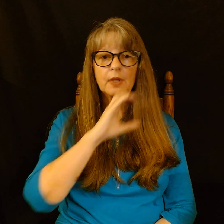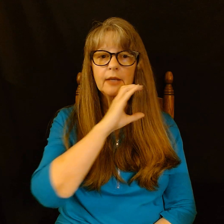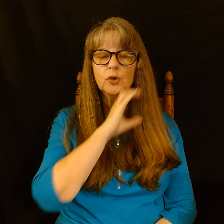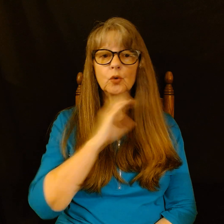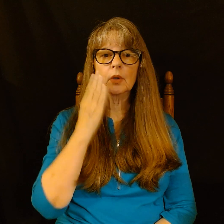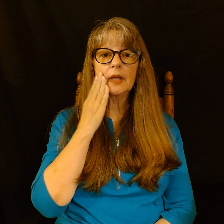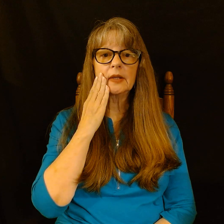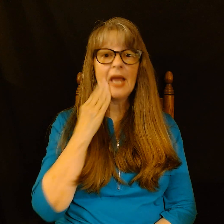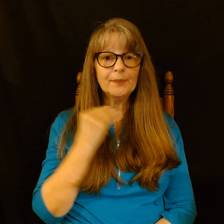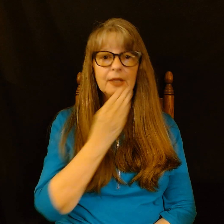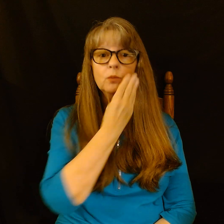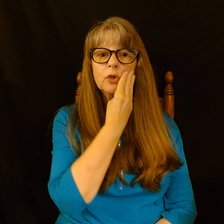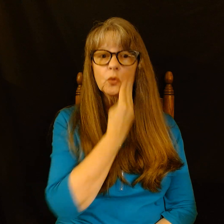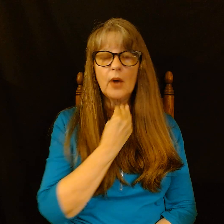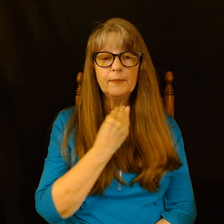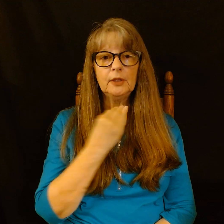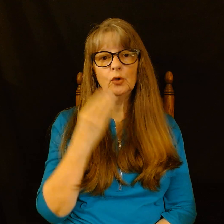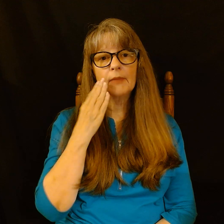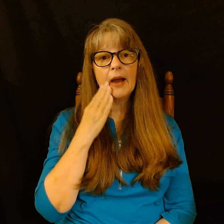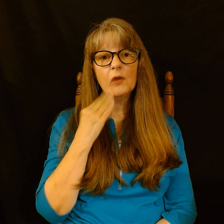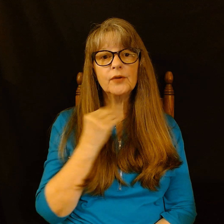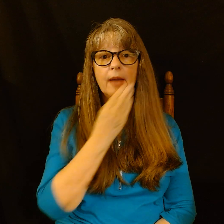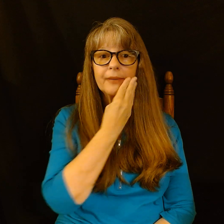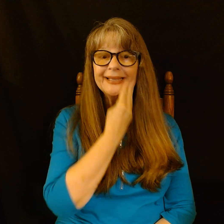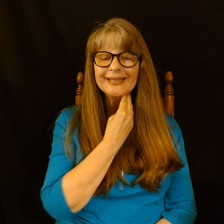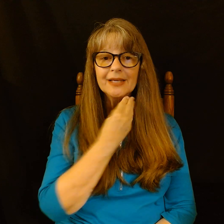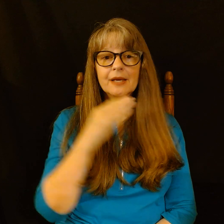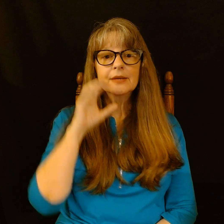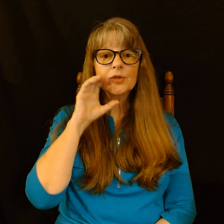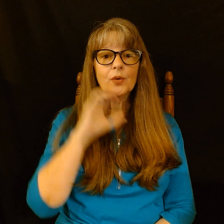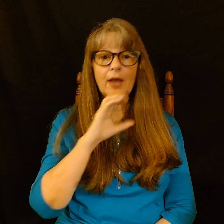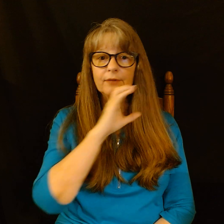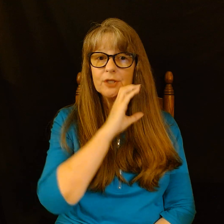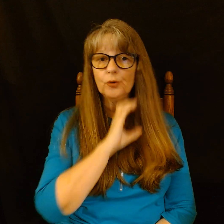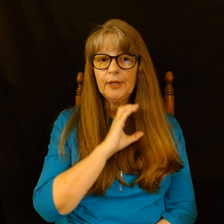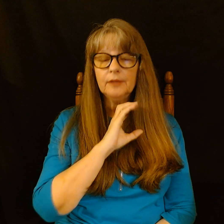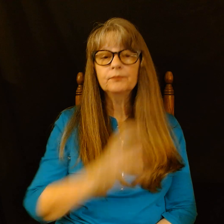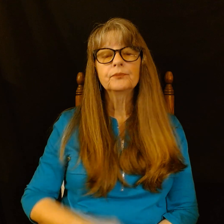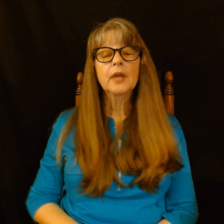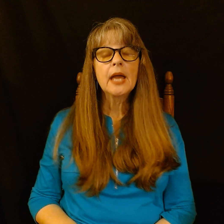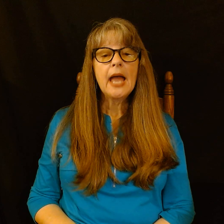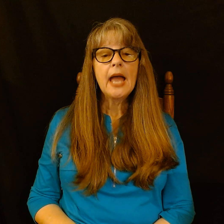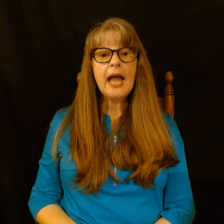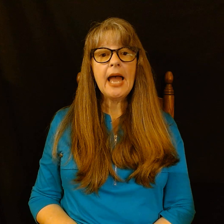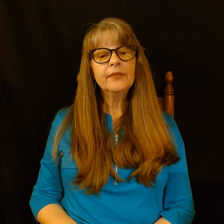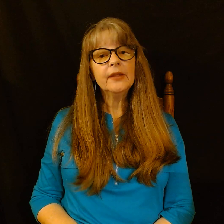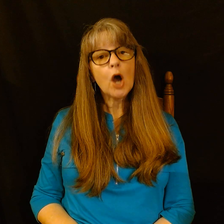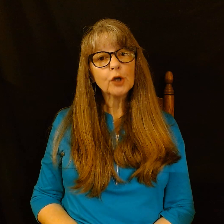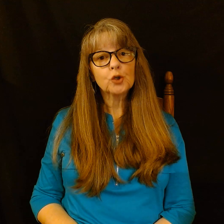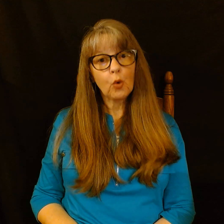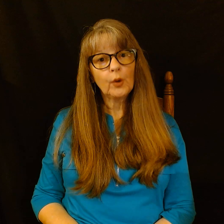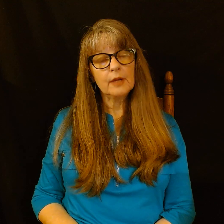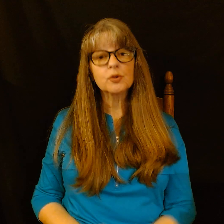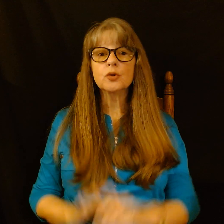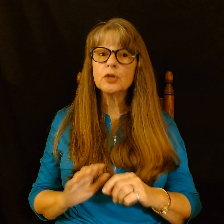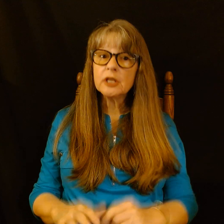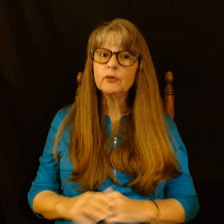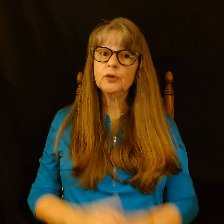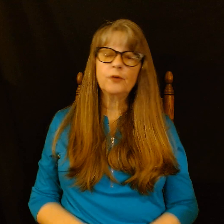your napkin when you're wiping your mouth, napkin. So cafeteria. And then the auditorium. So there's several different ways